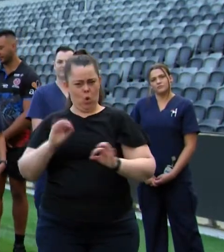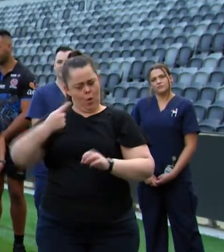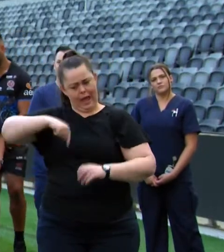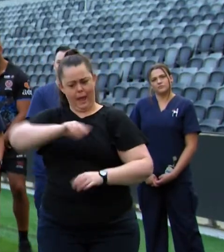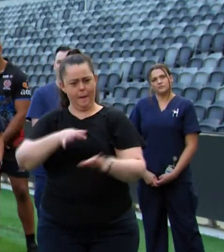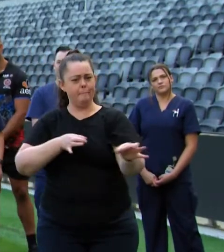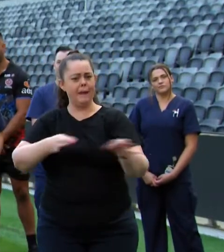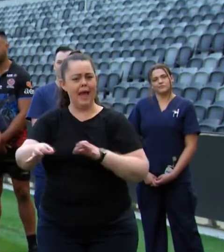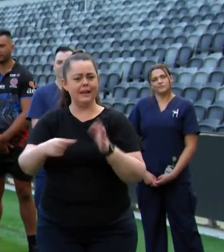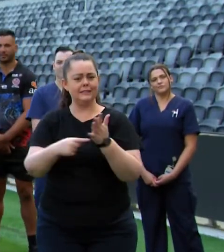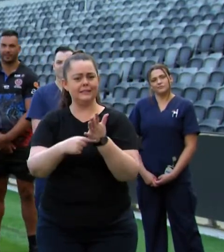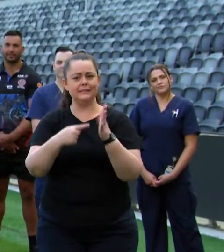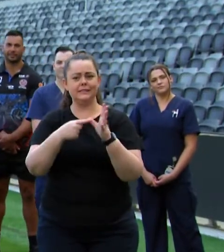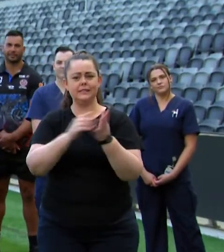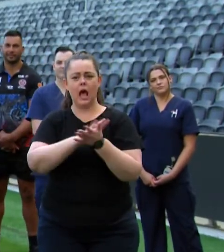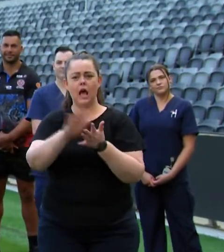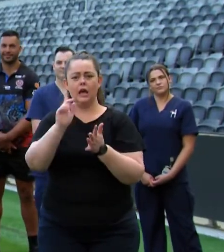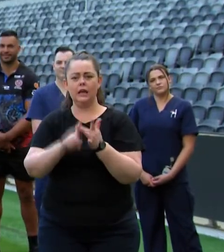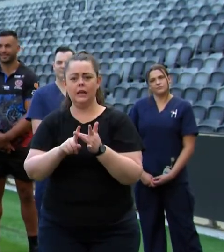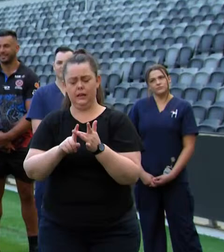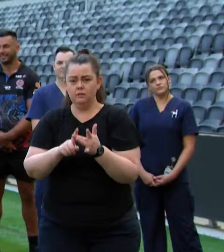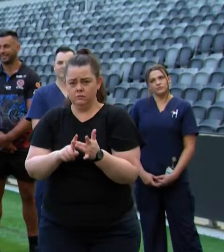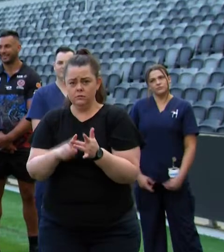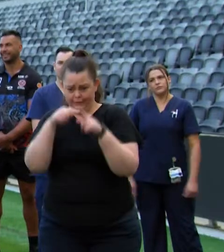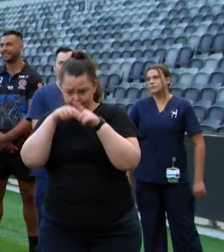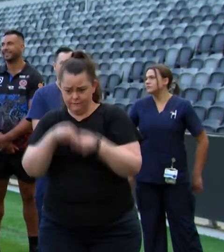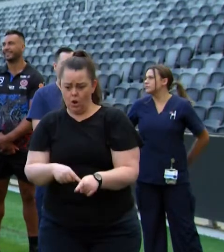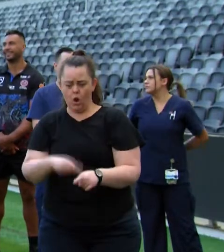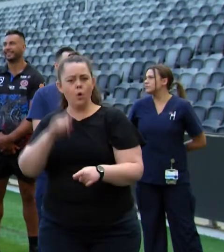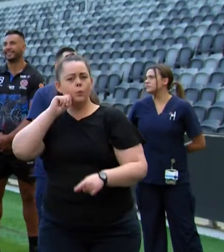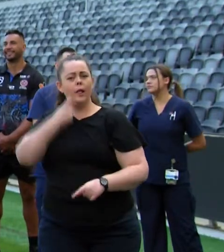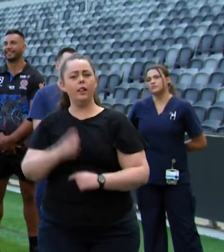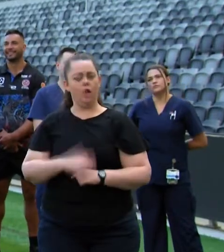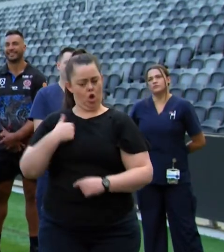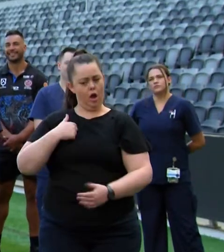or led in other jurisdictions. It is something that has been